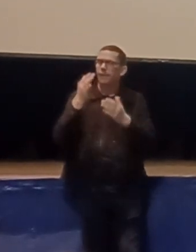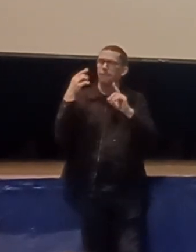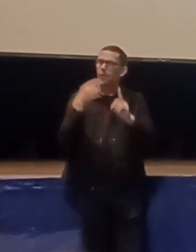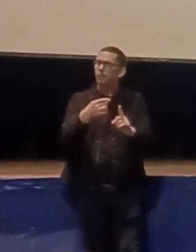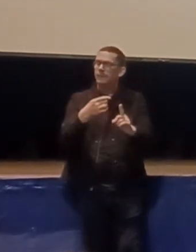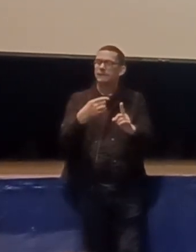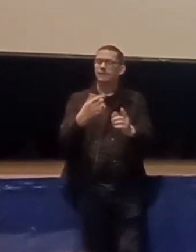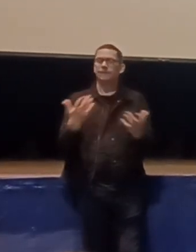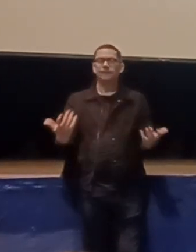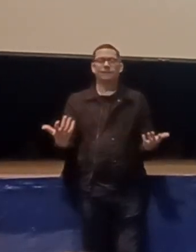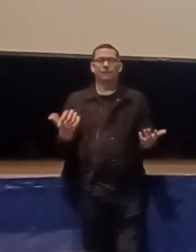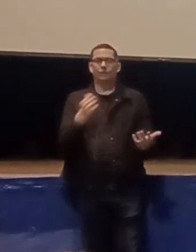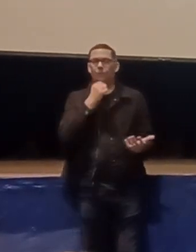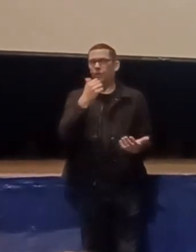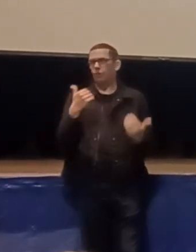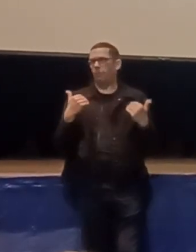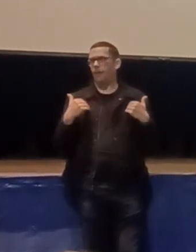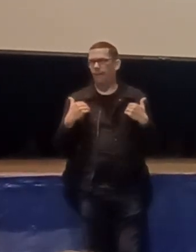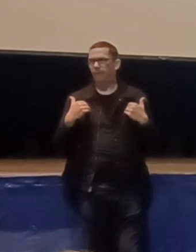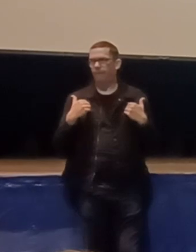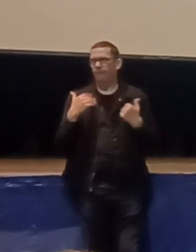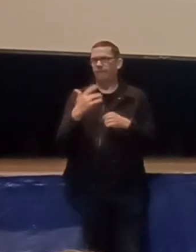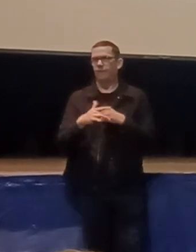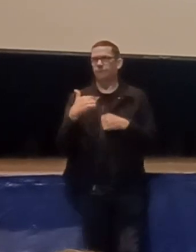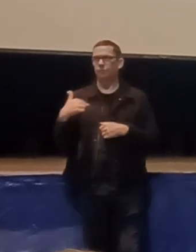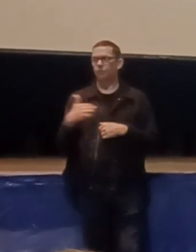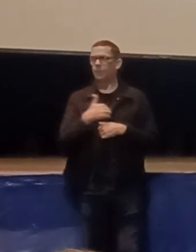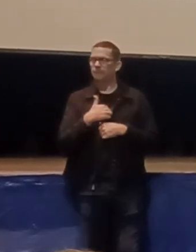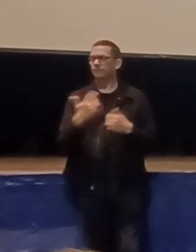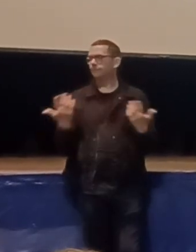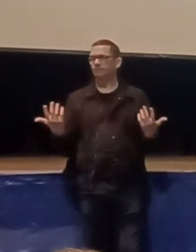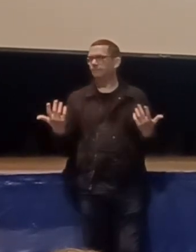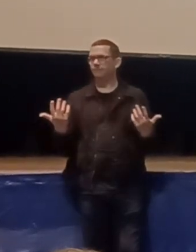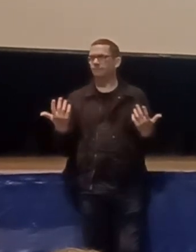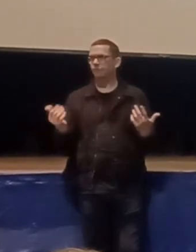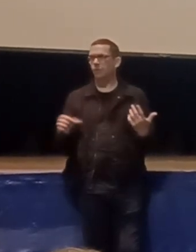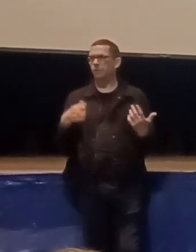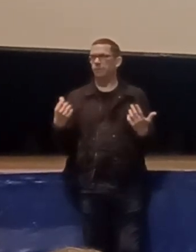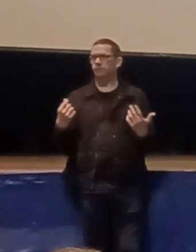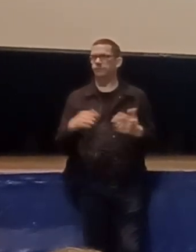have available to us as a city or through the MbTA an alternative right